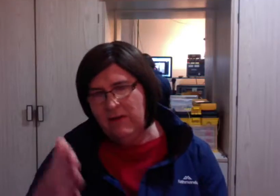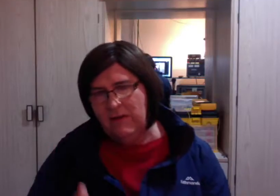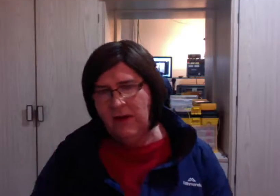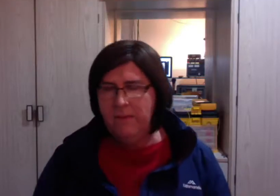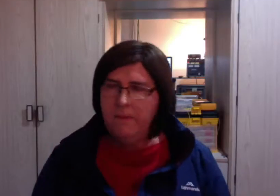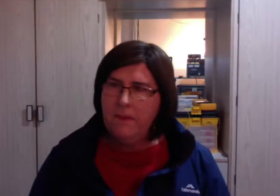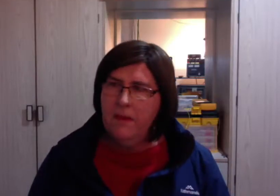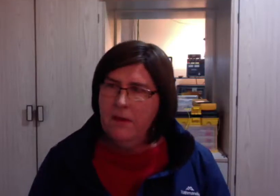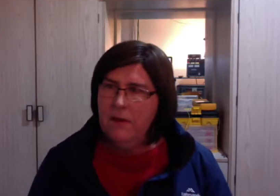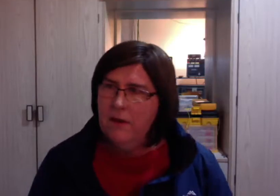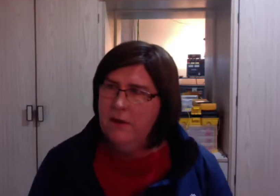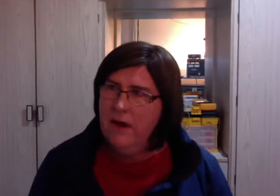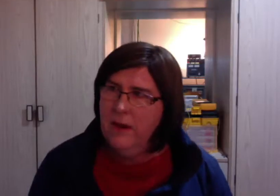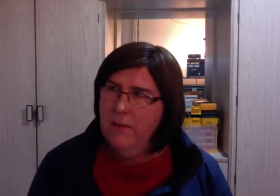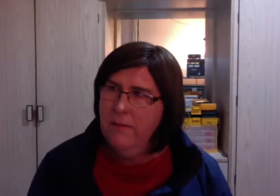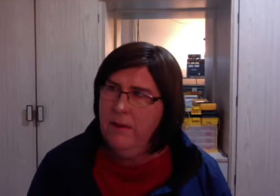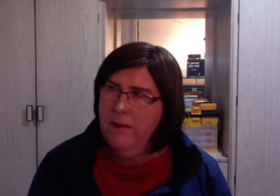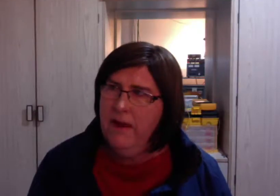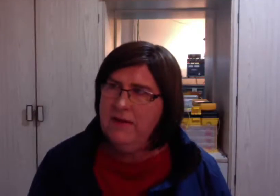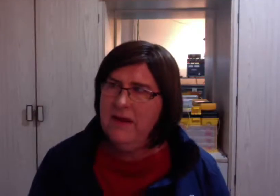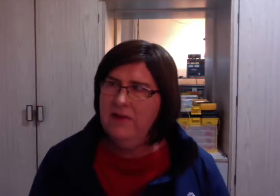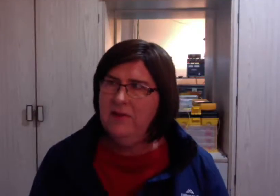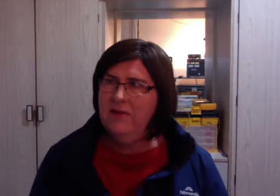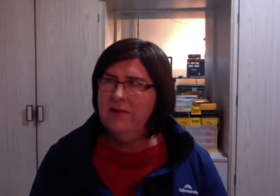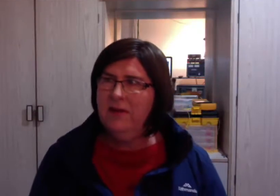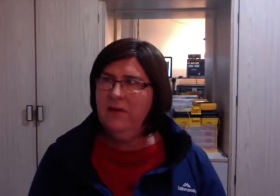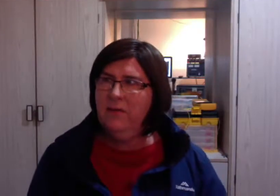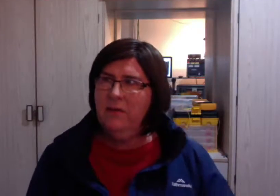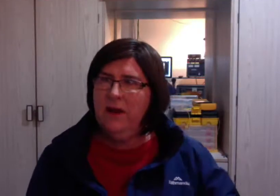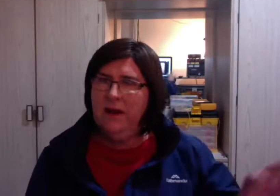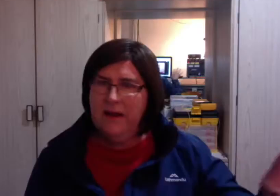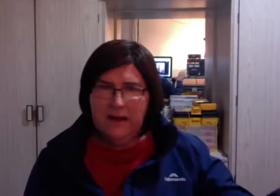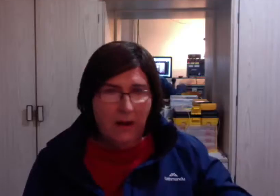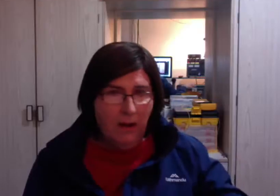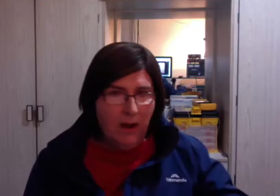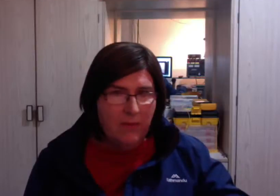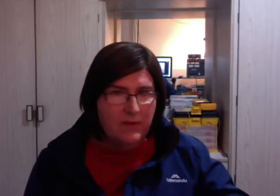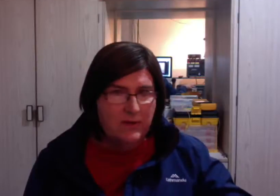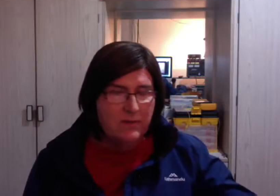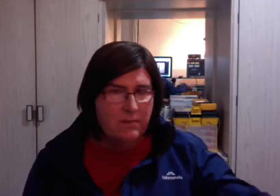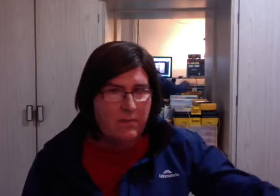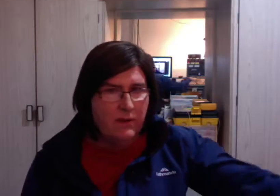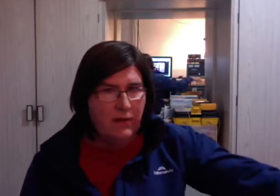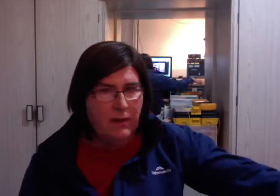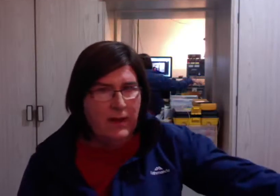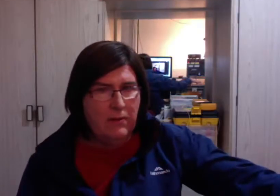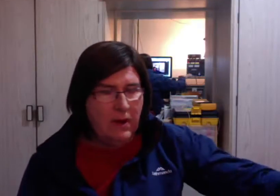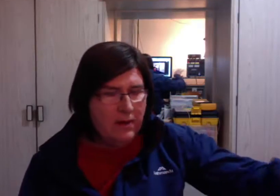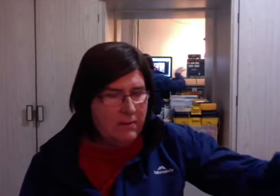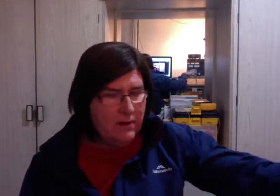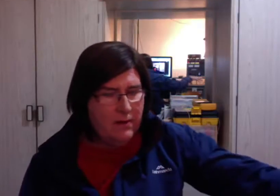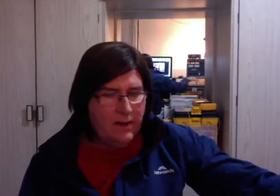River. You know, by about day six, we're at Lake Caroline, which is a salt lake right in the middle of the